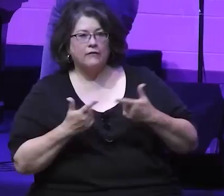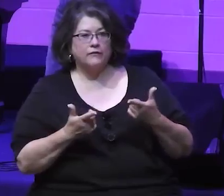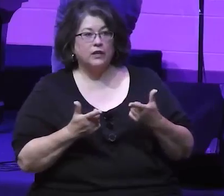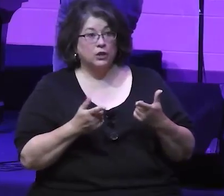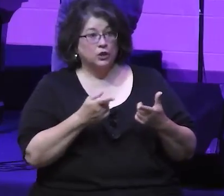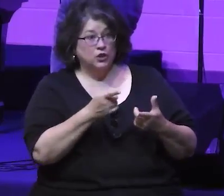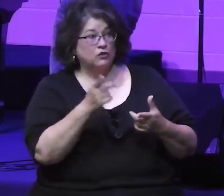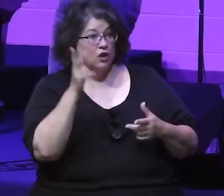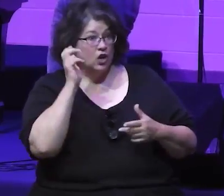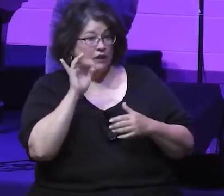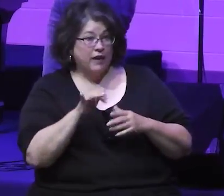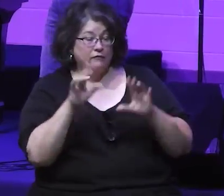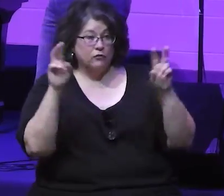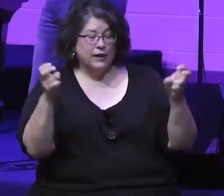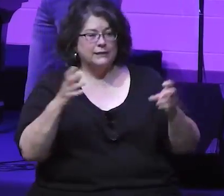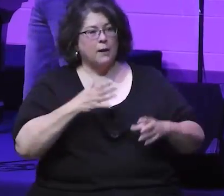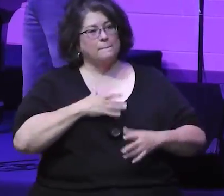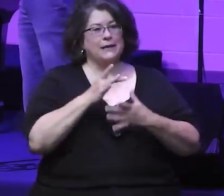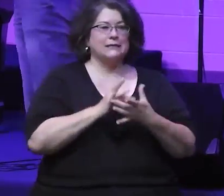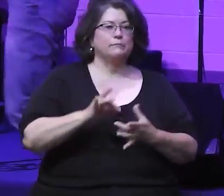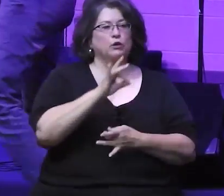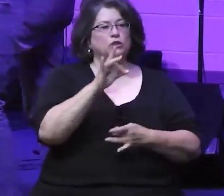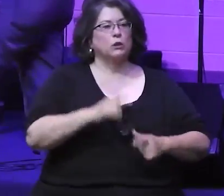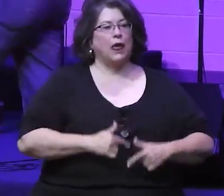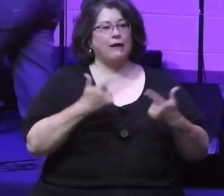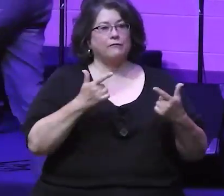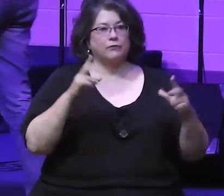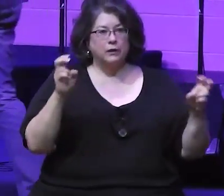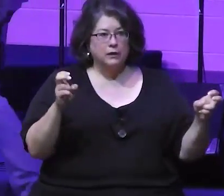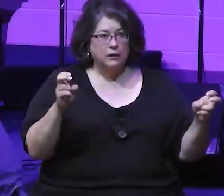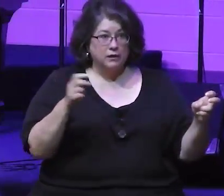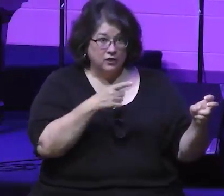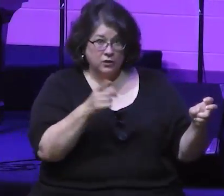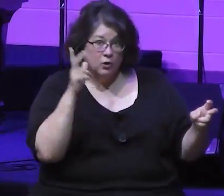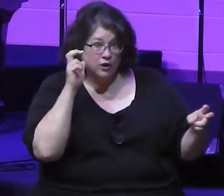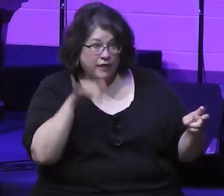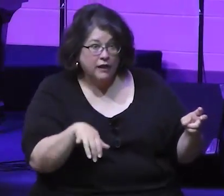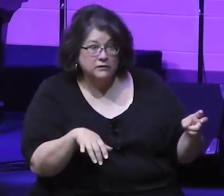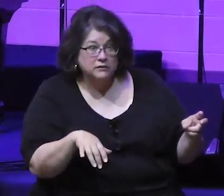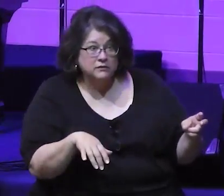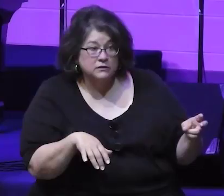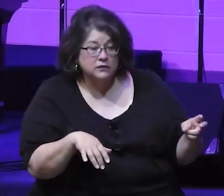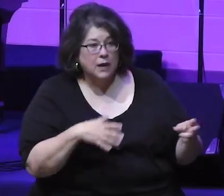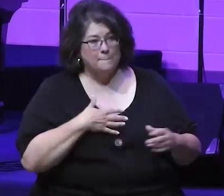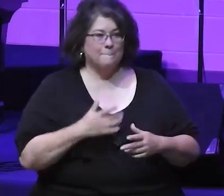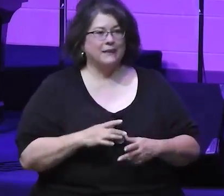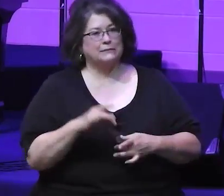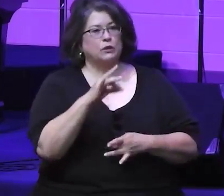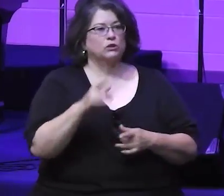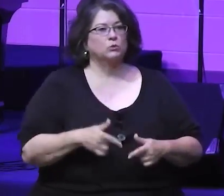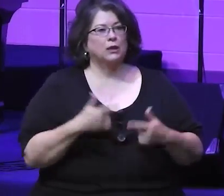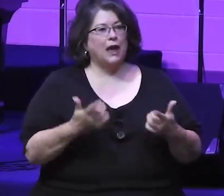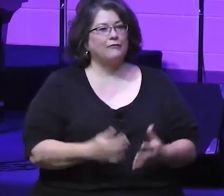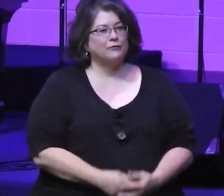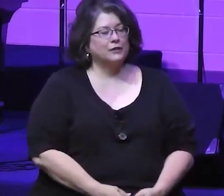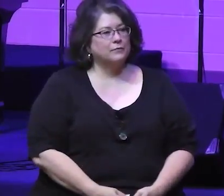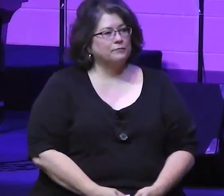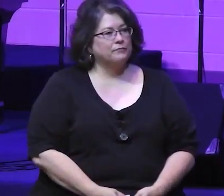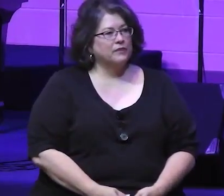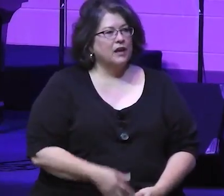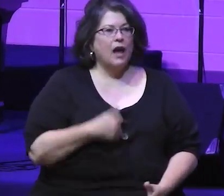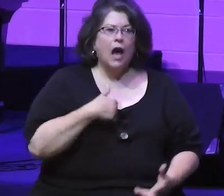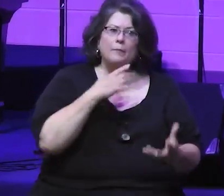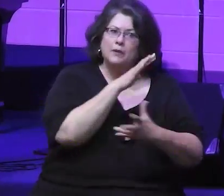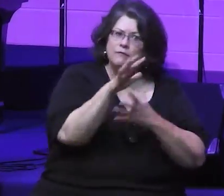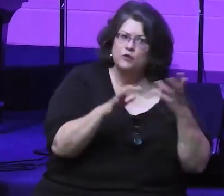heard the phrase, my spiritual life, or ever used the phrase, my spiritual life? I'm actually confused as to what